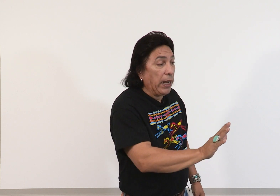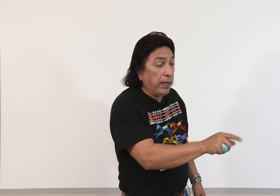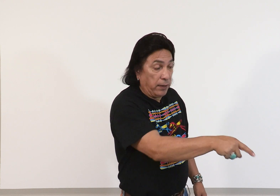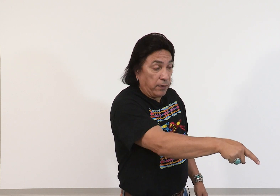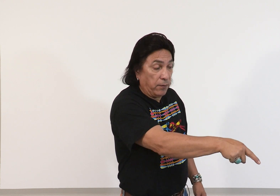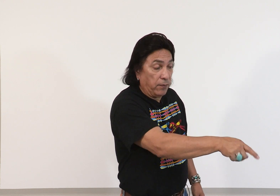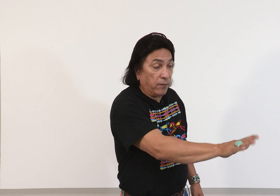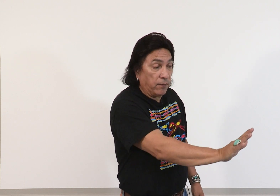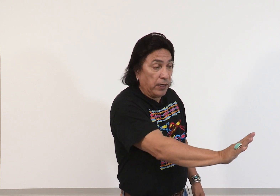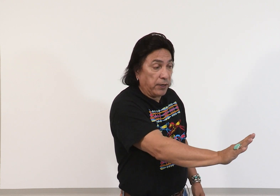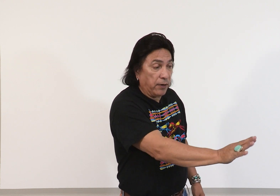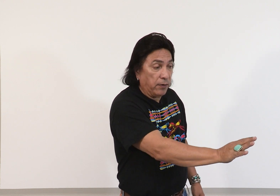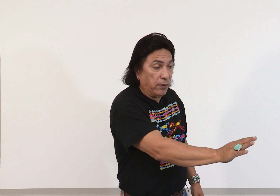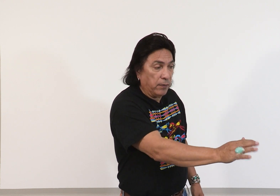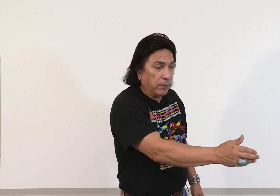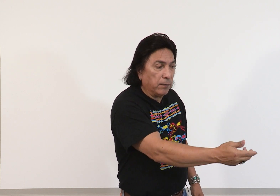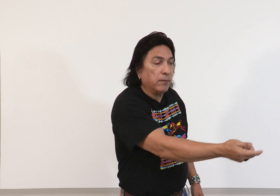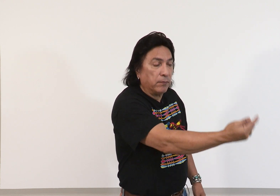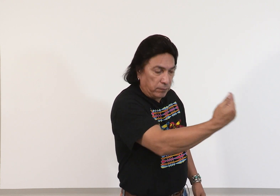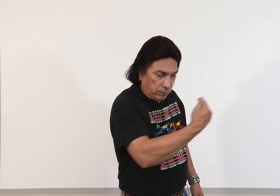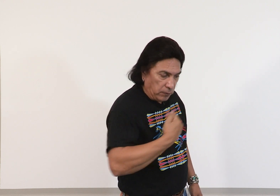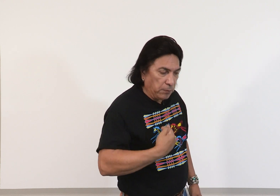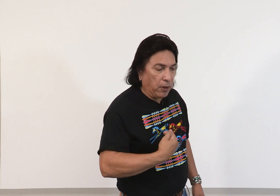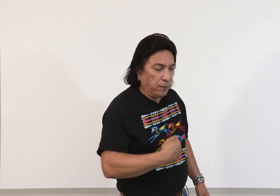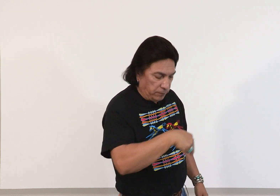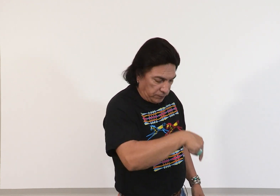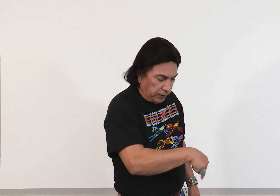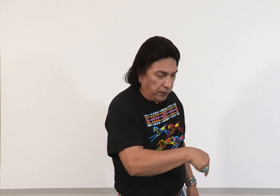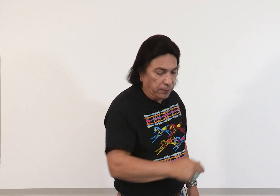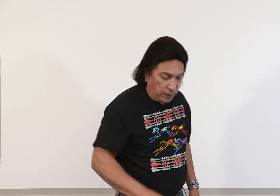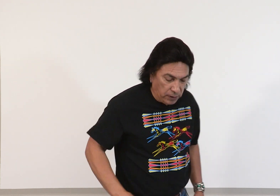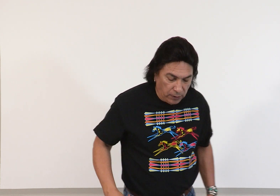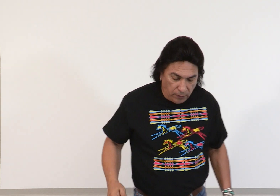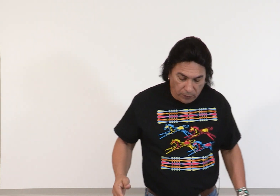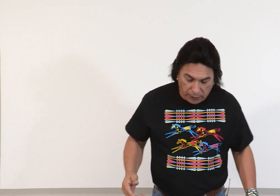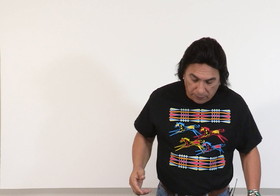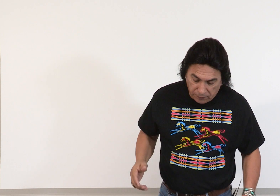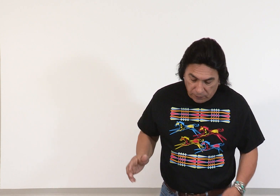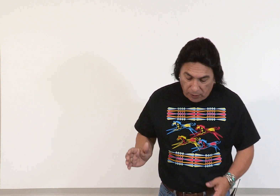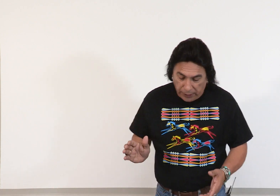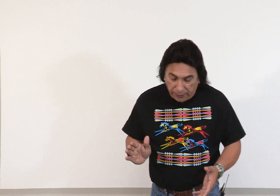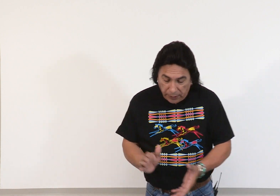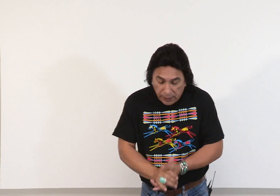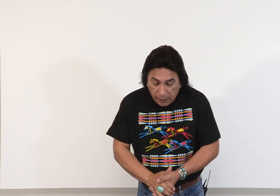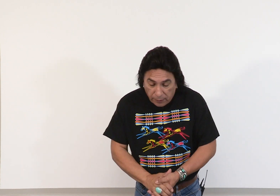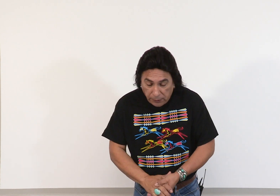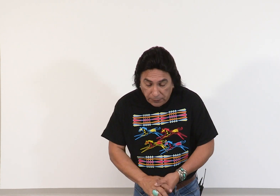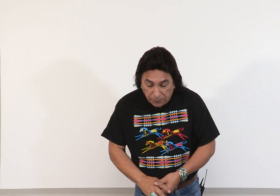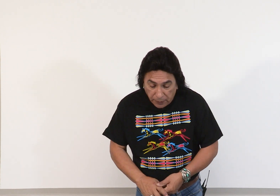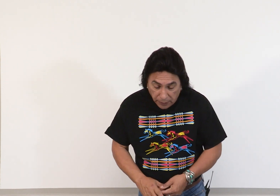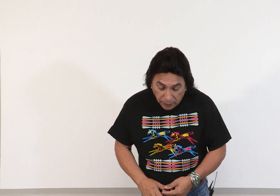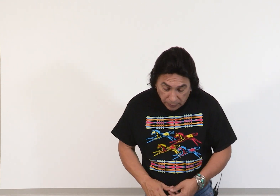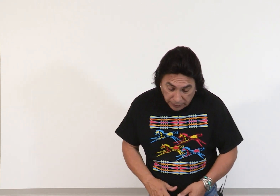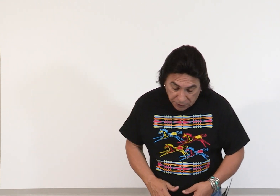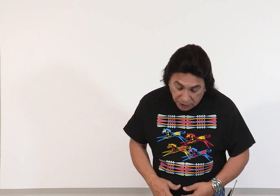wait, right there, come on, right here. Okay, all right. Let's